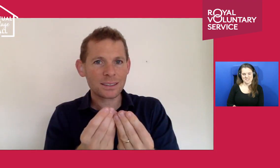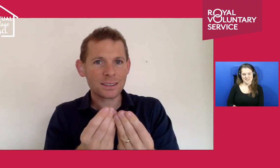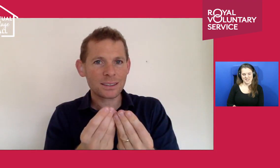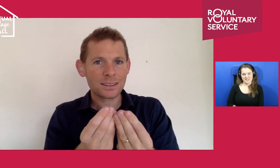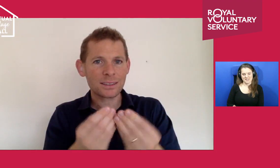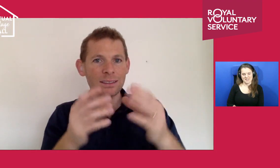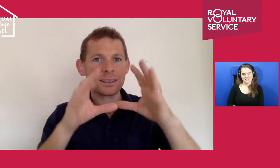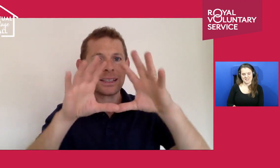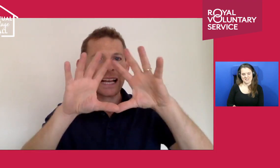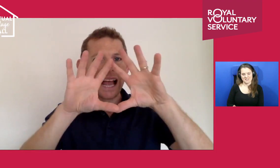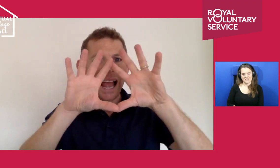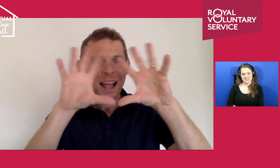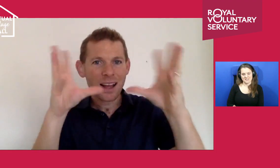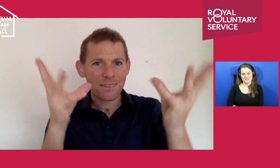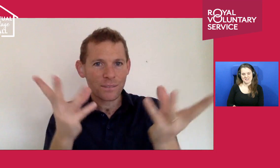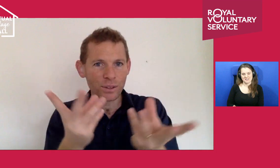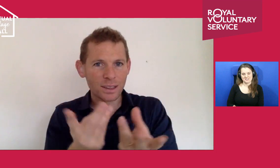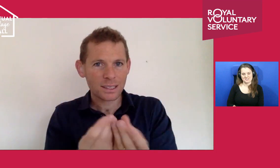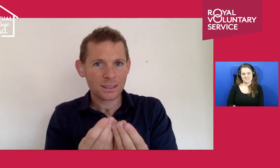everything.